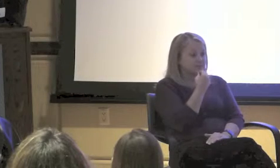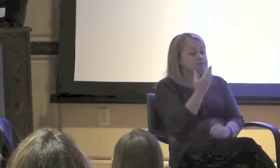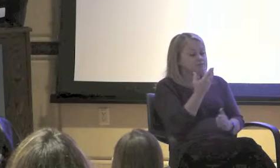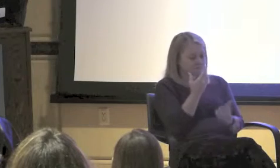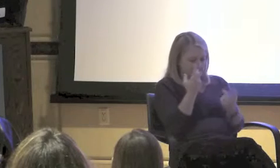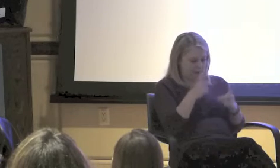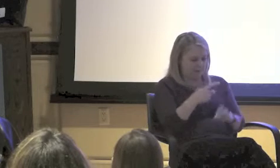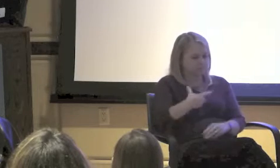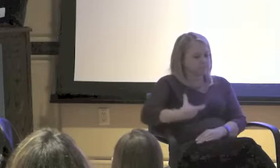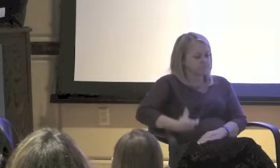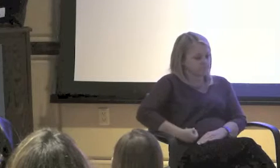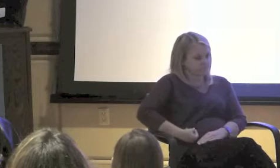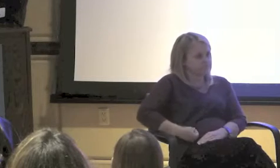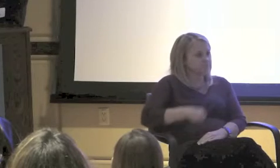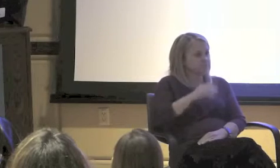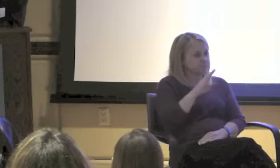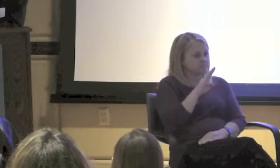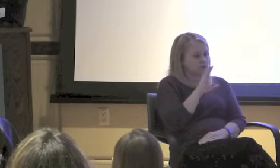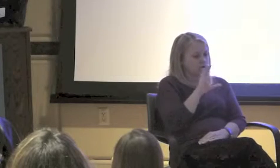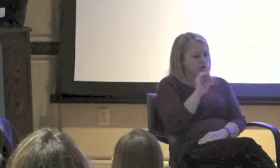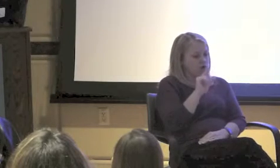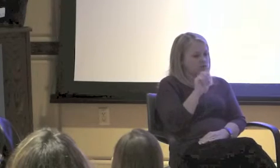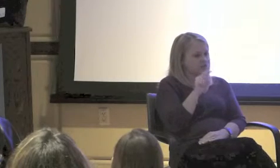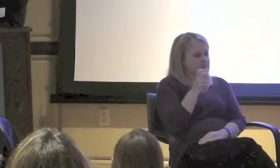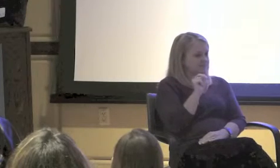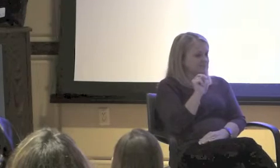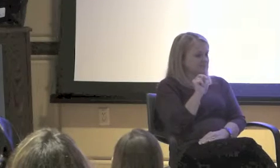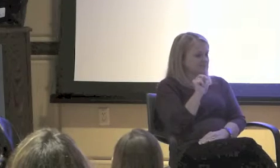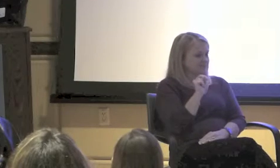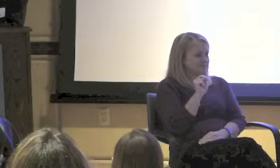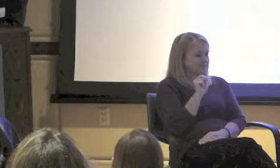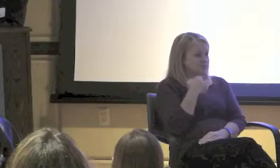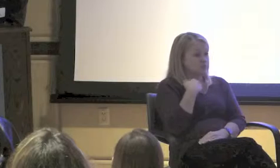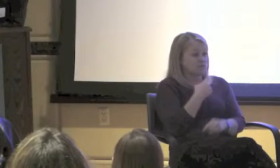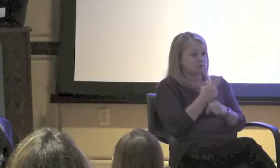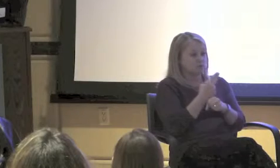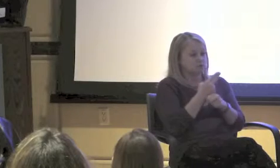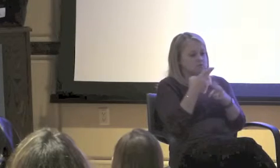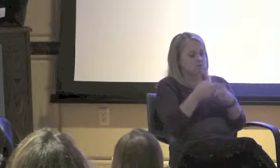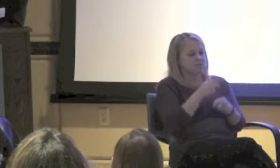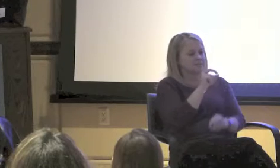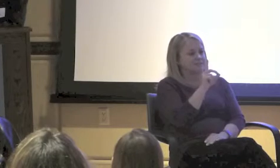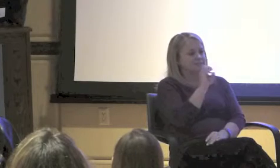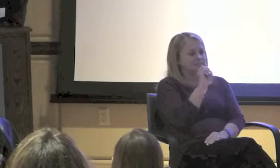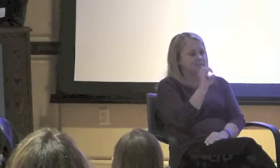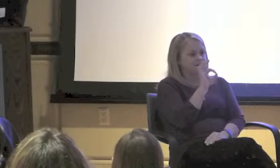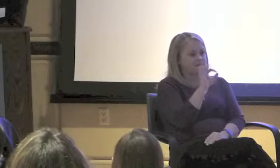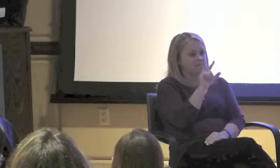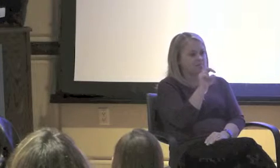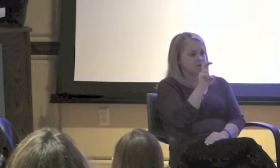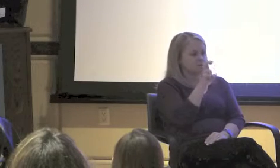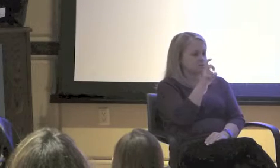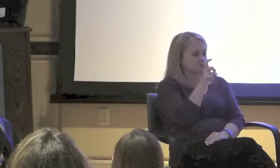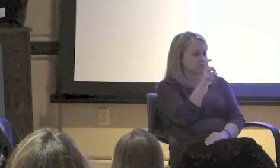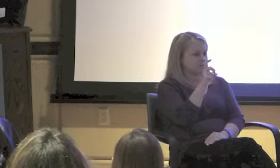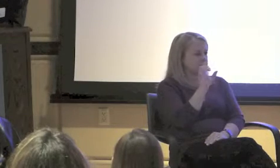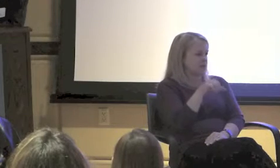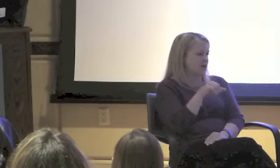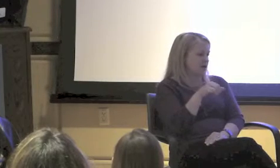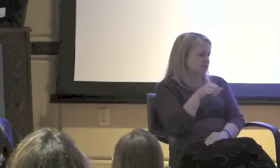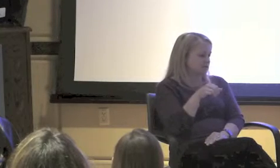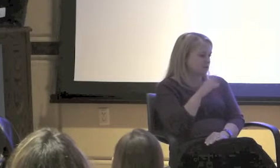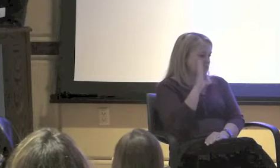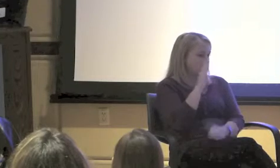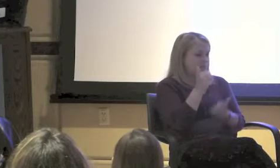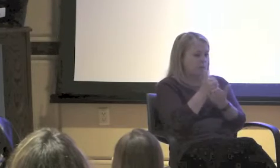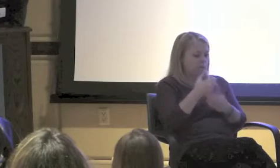bladder neck. More recently, we've used a product called Deflux, which is another bulking agent